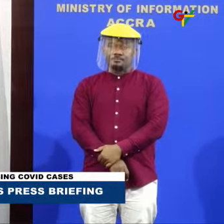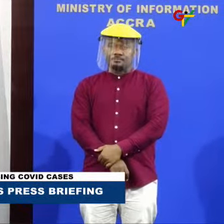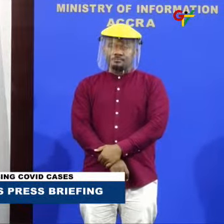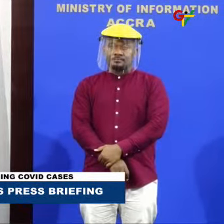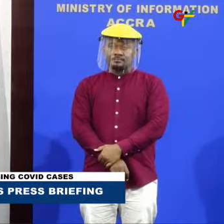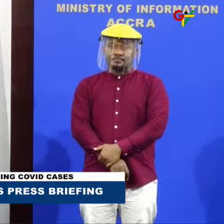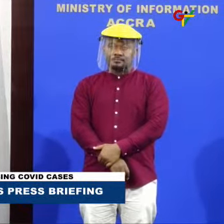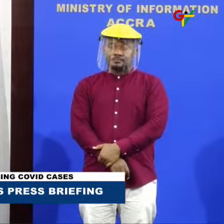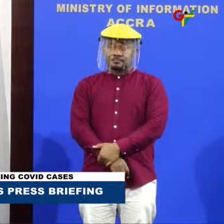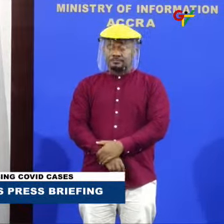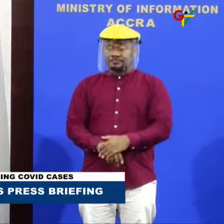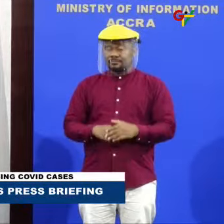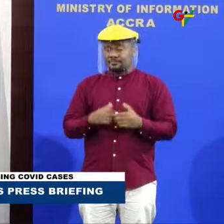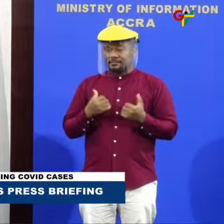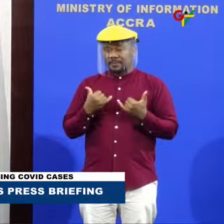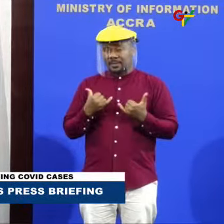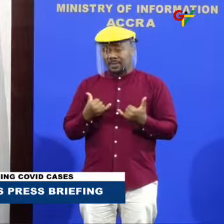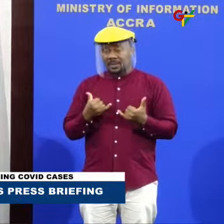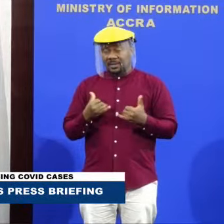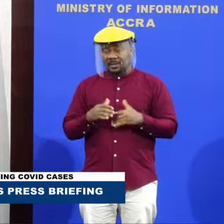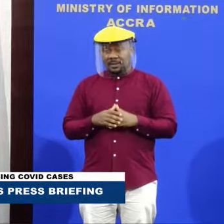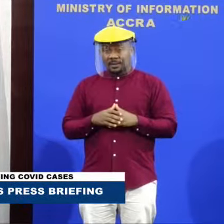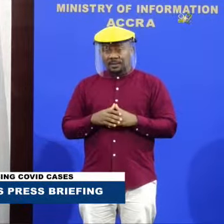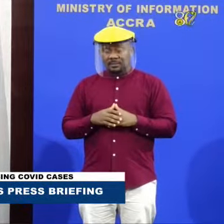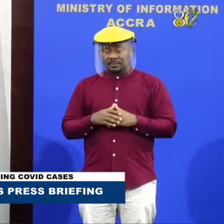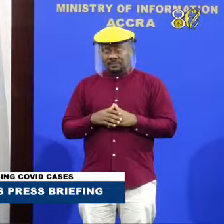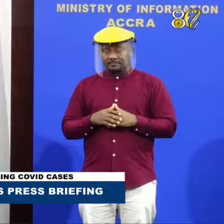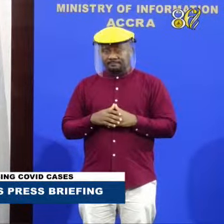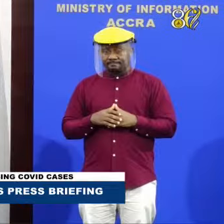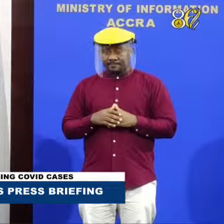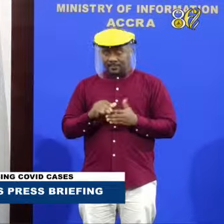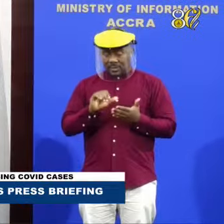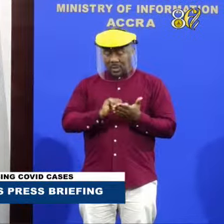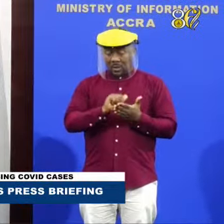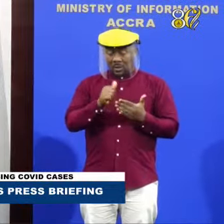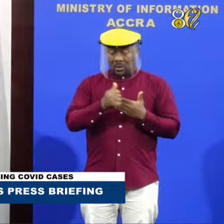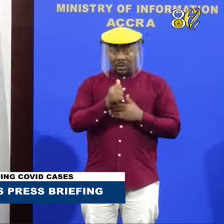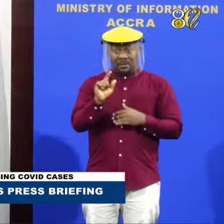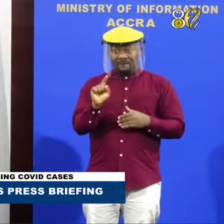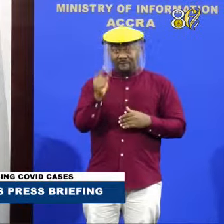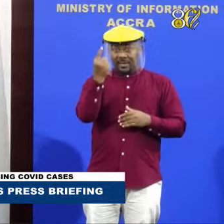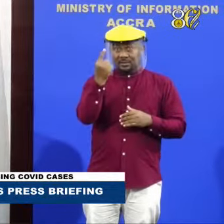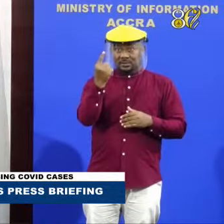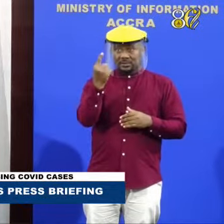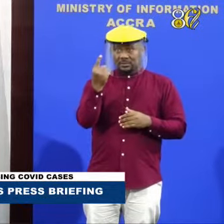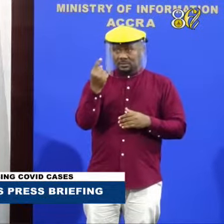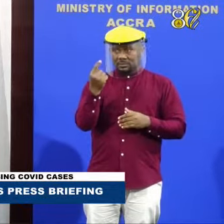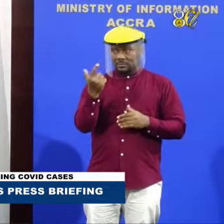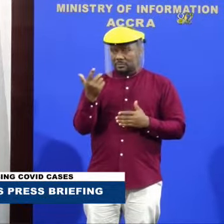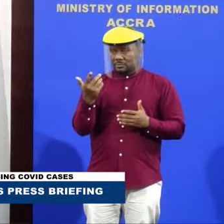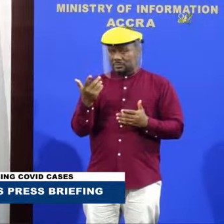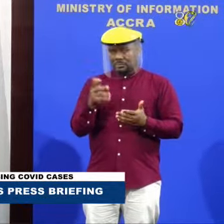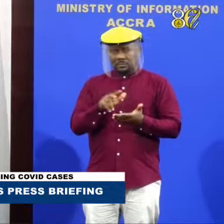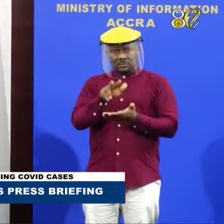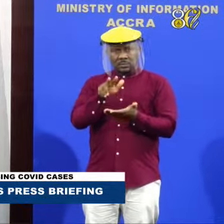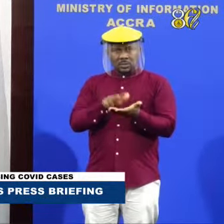The current situation is that as at the 1st of August, we have confirmed a total of